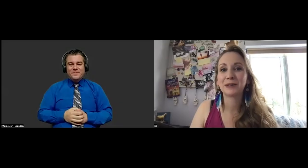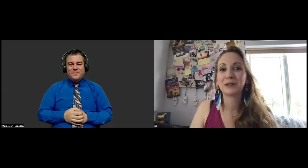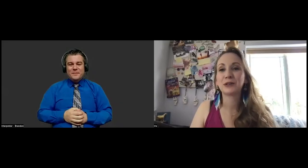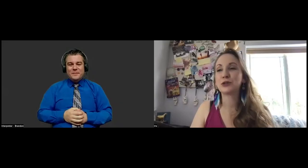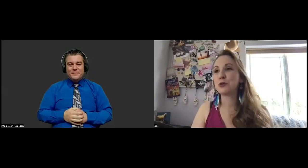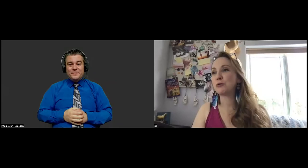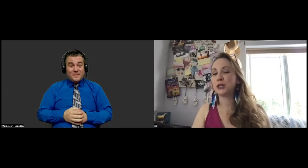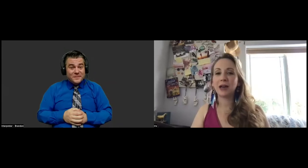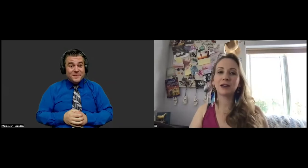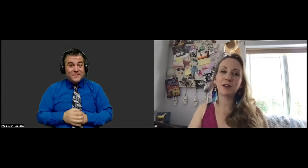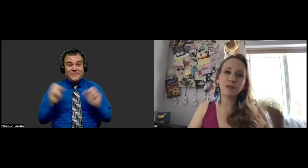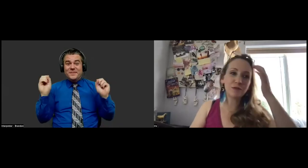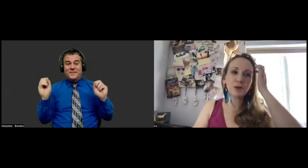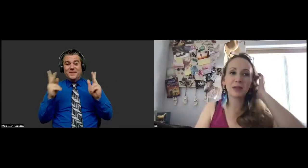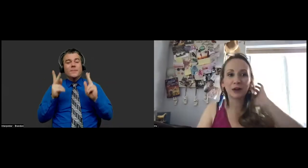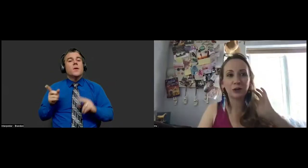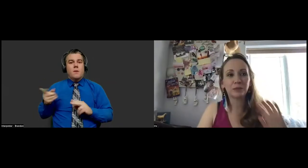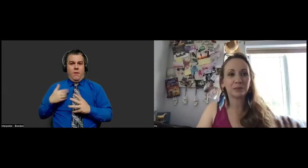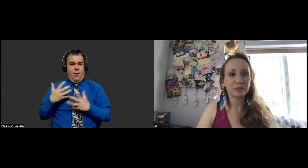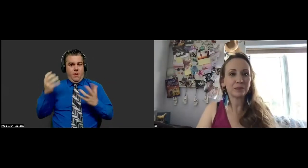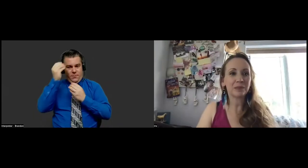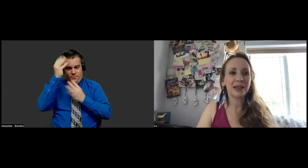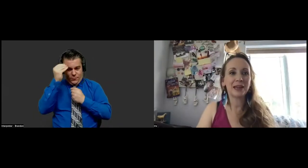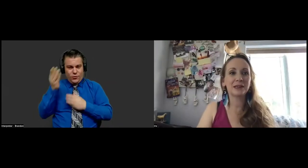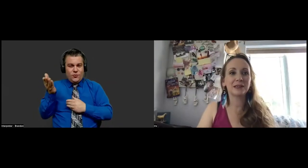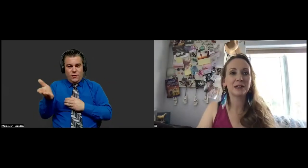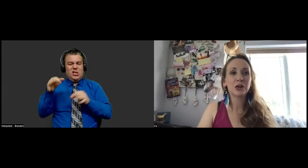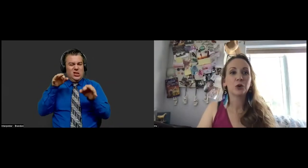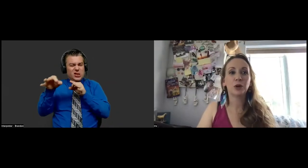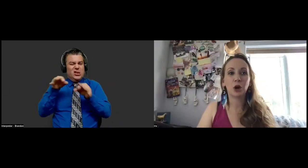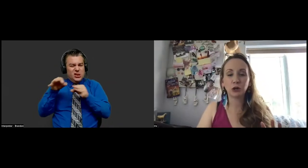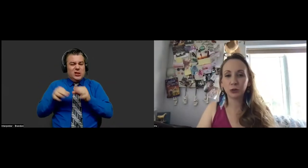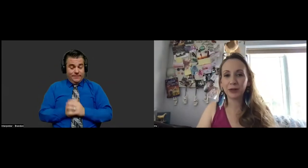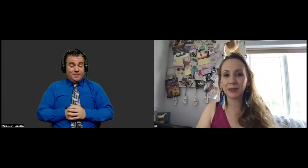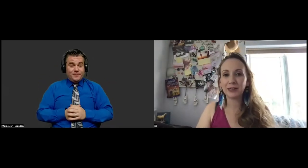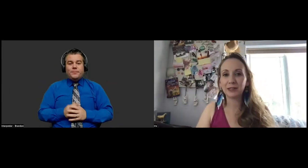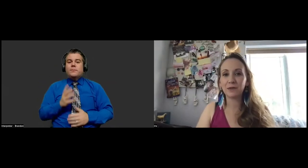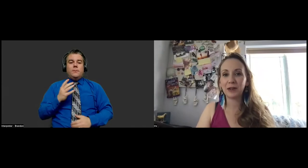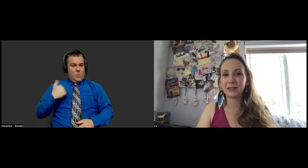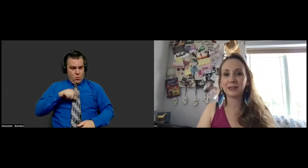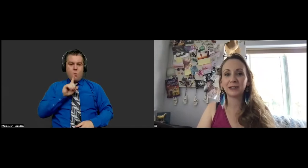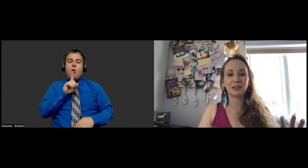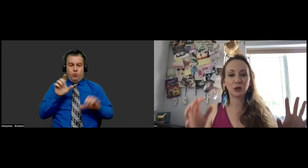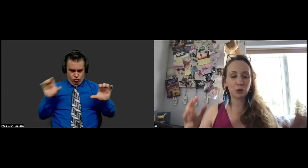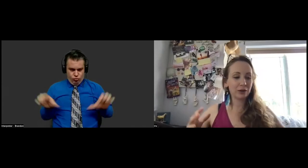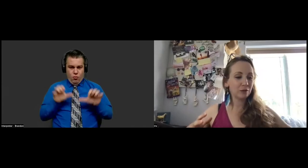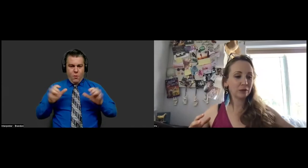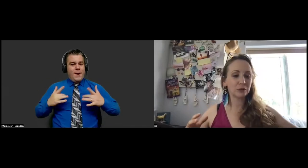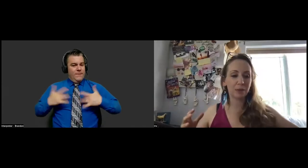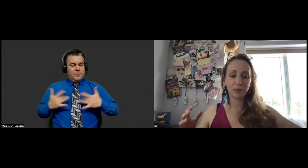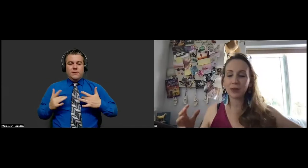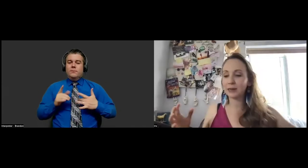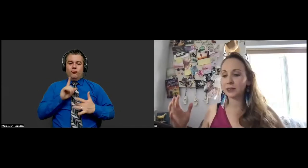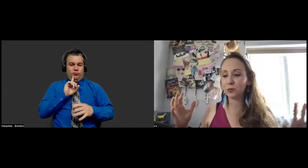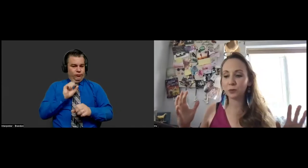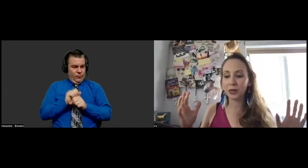Okay, so she had a lot of info in there, and we are doing these events. This is totally focused.